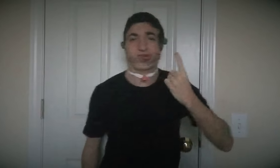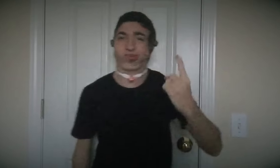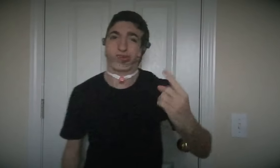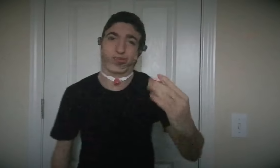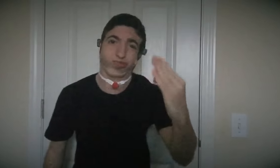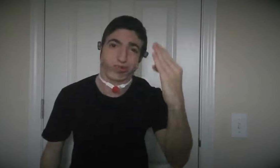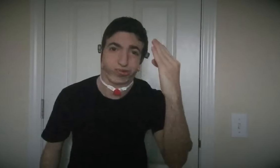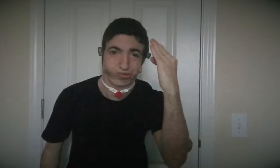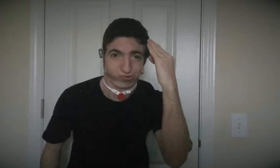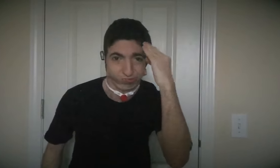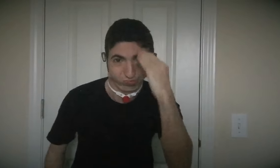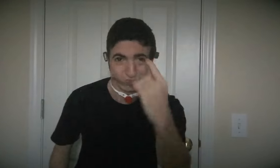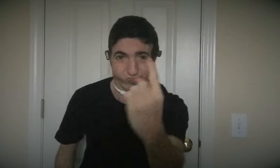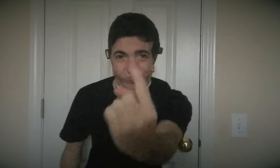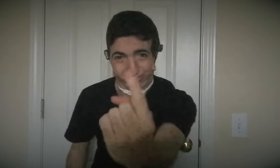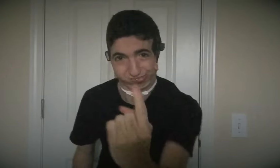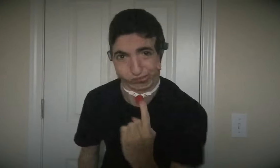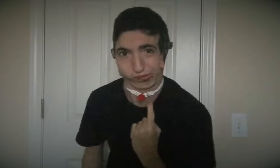But I know.